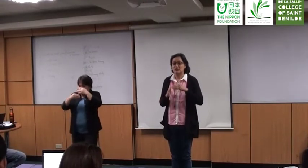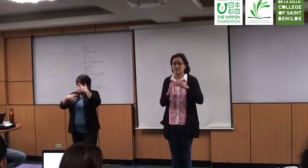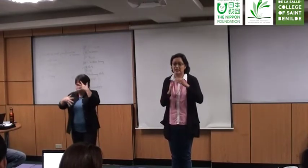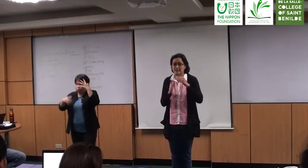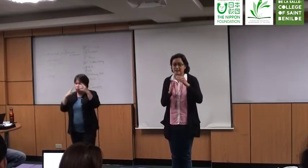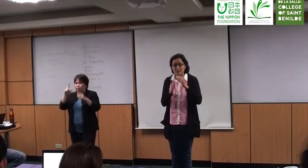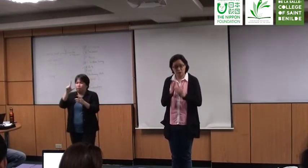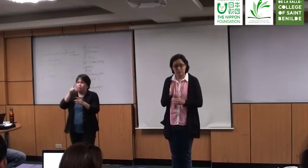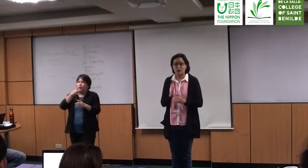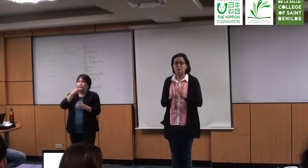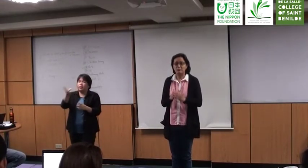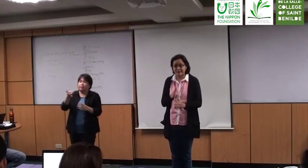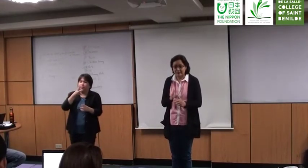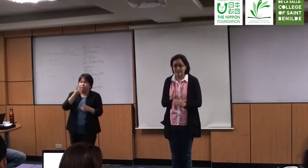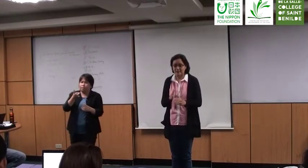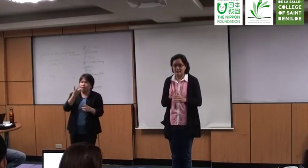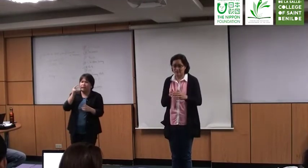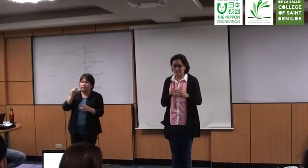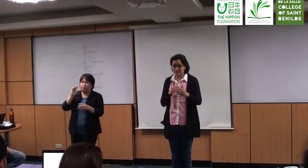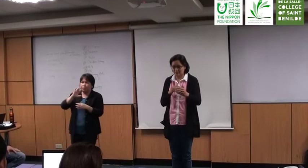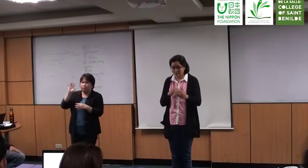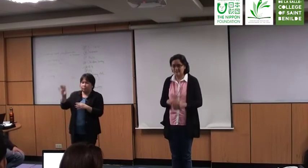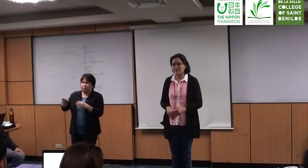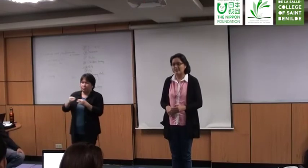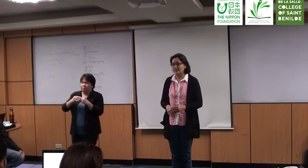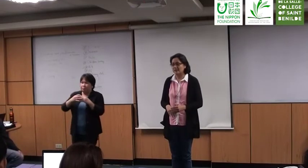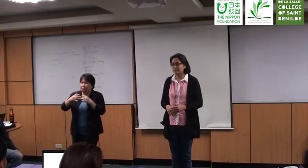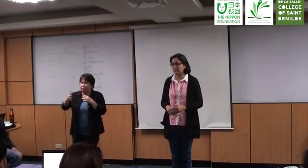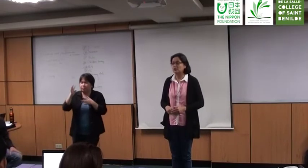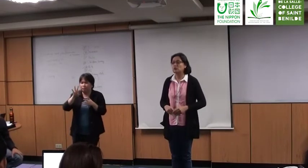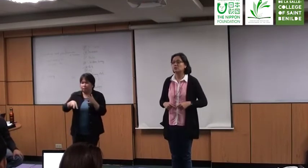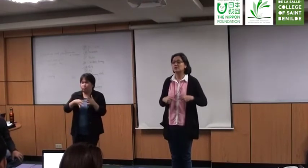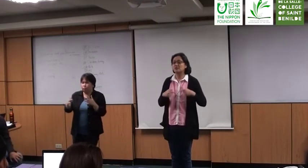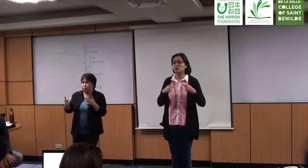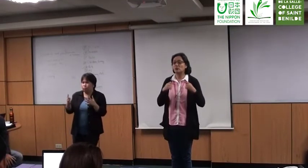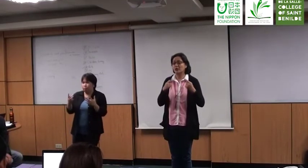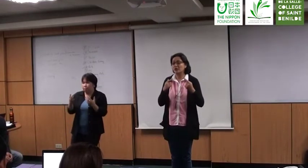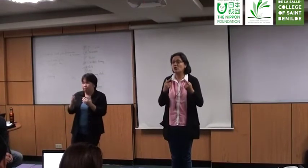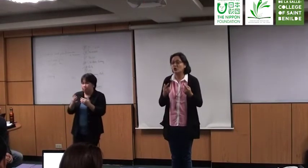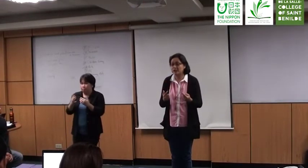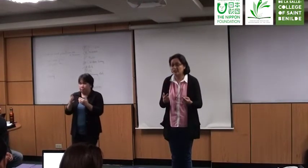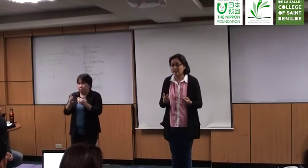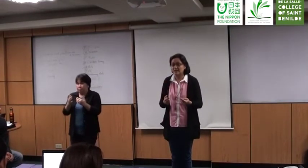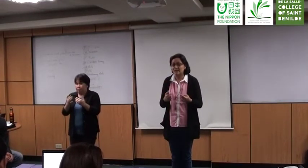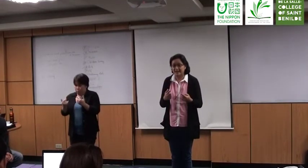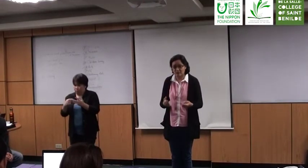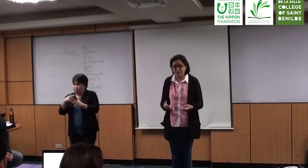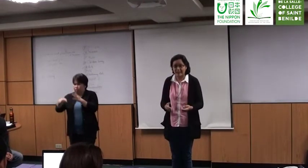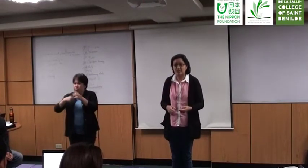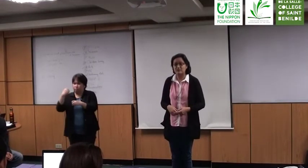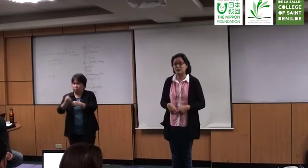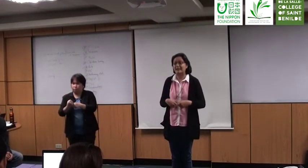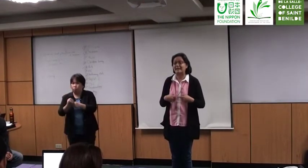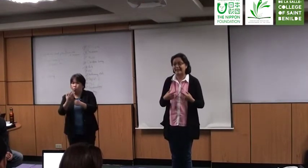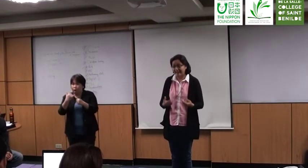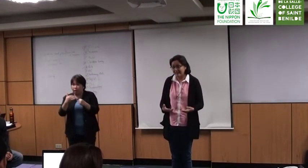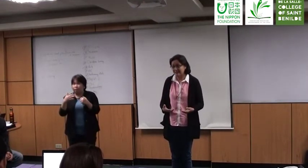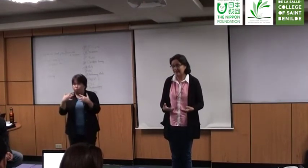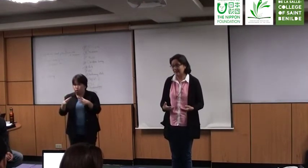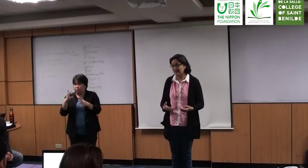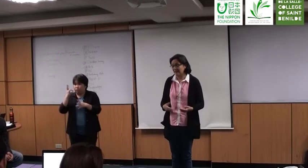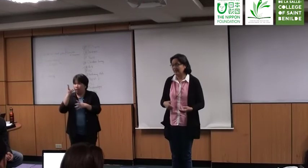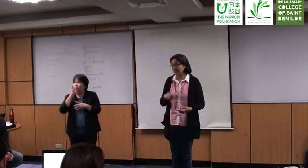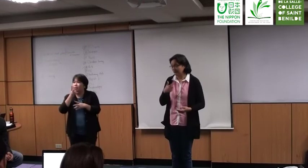because that should be completed this year, because we will start working on the lesson plans for grade